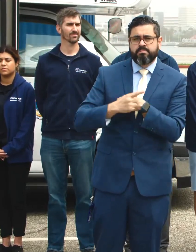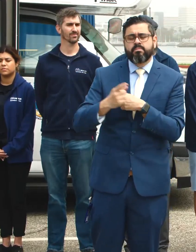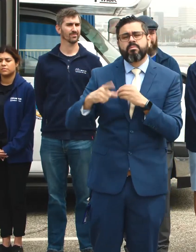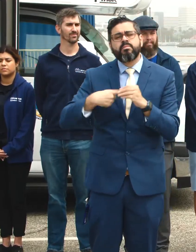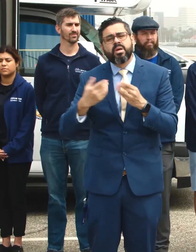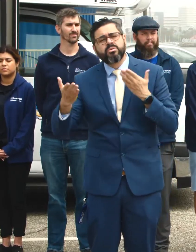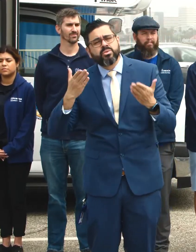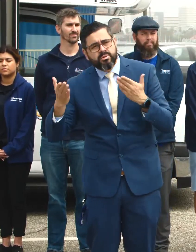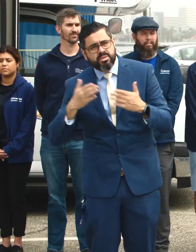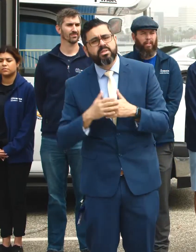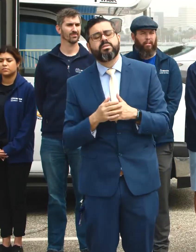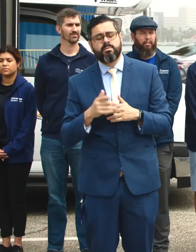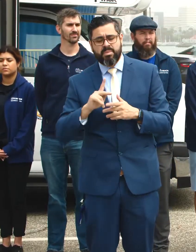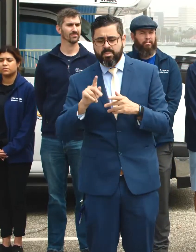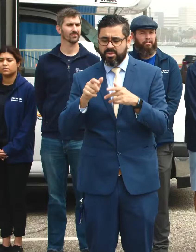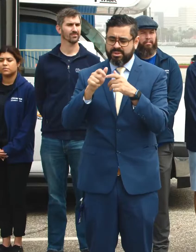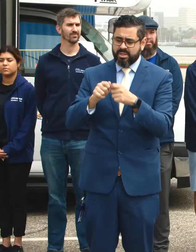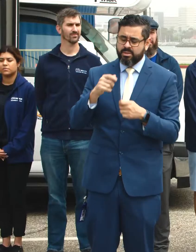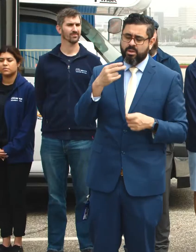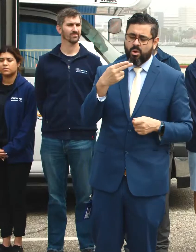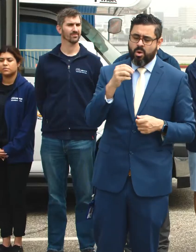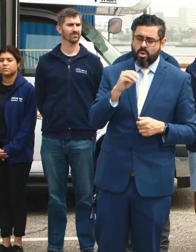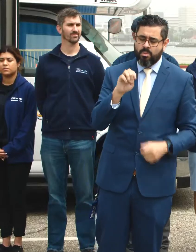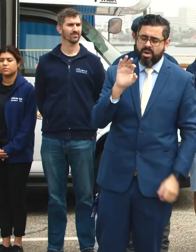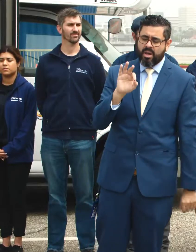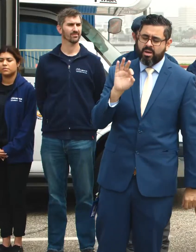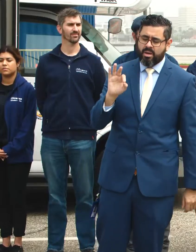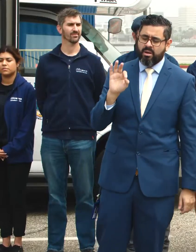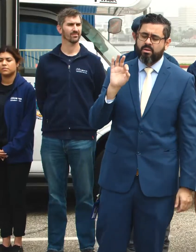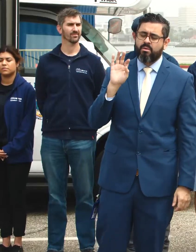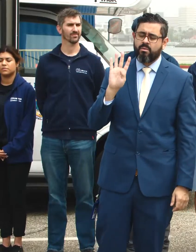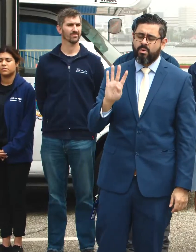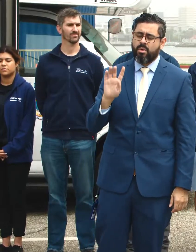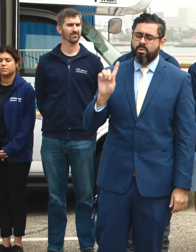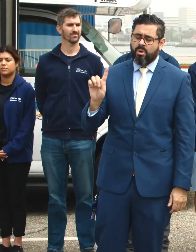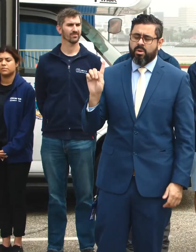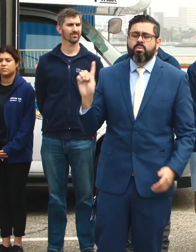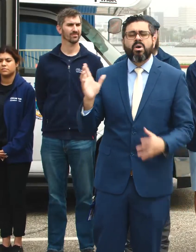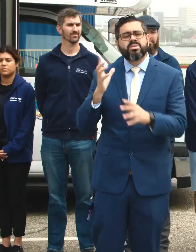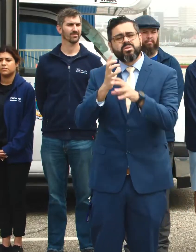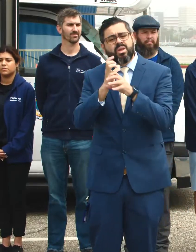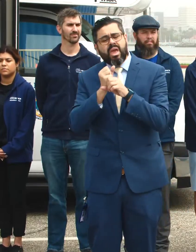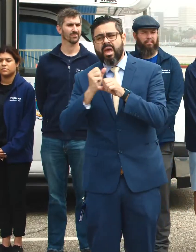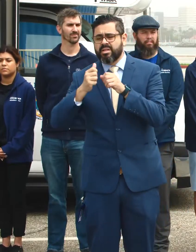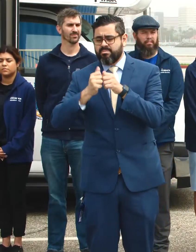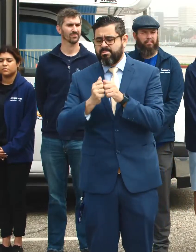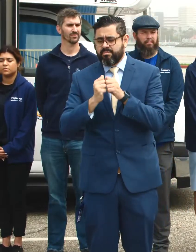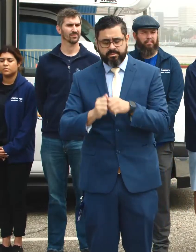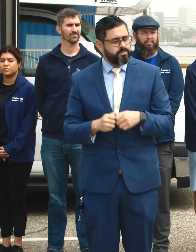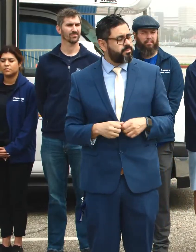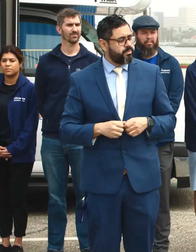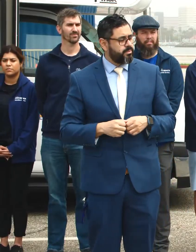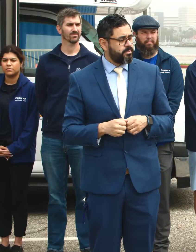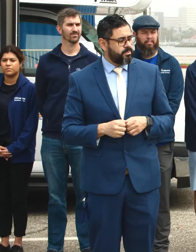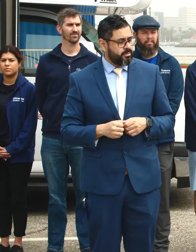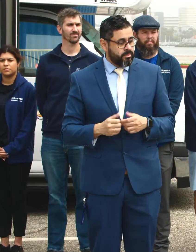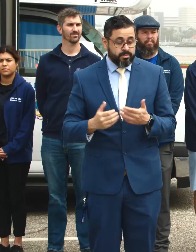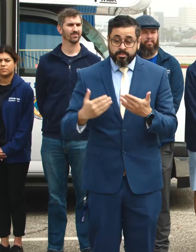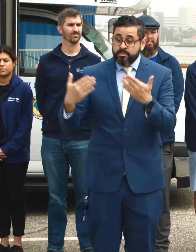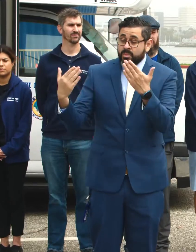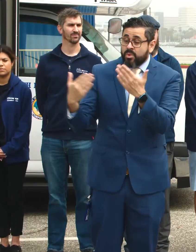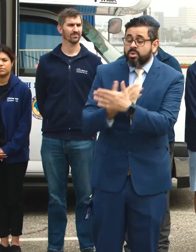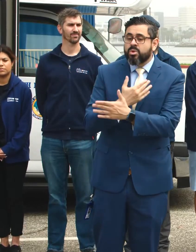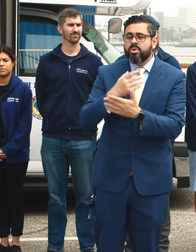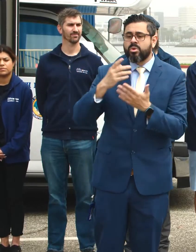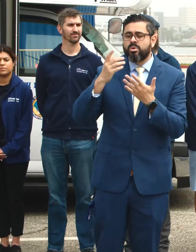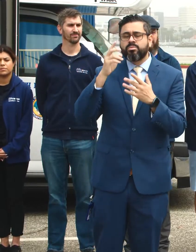services. People can text HOME to 99411 to receive notifications. Our new data dashboard was unveiled in